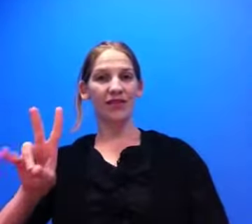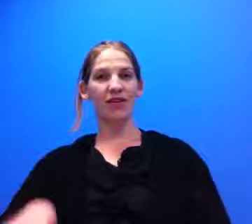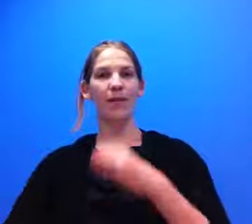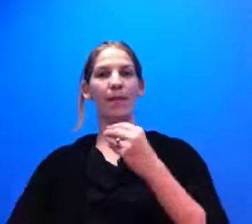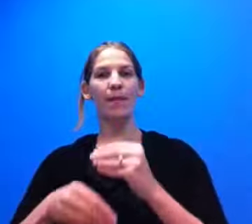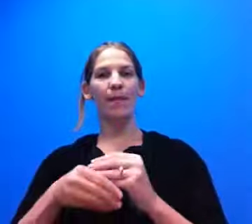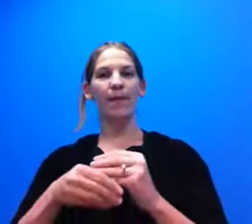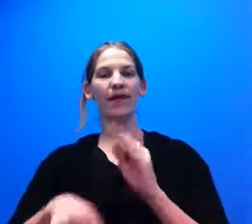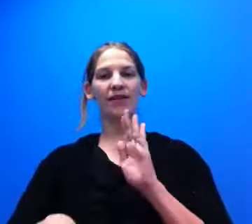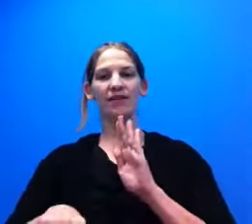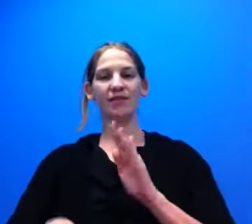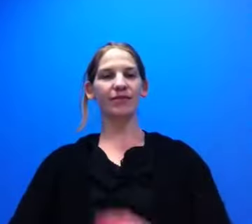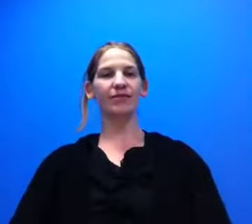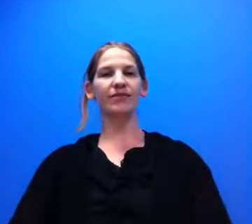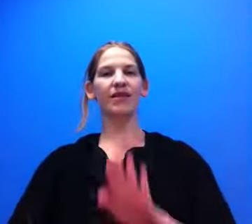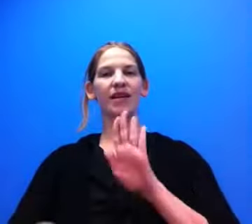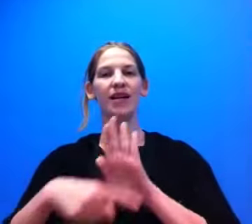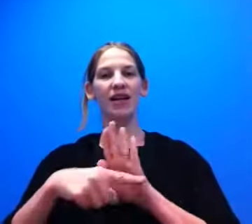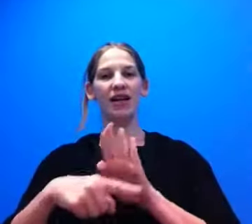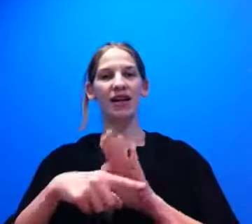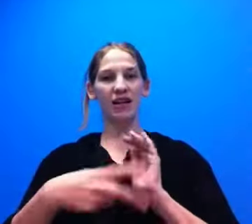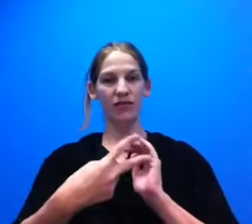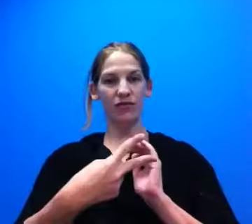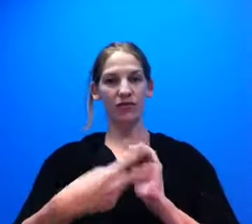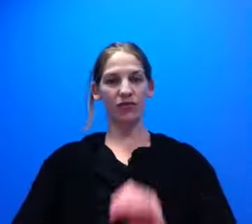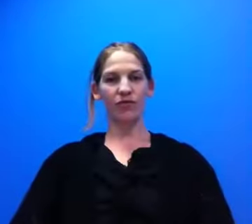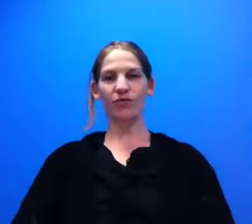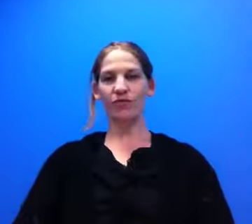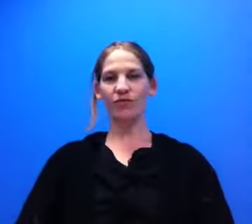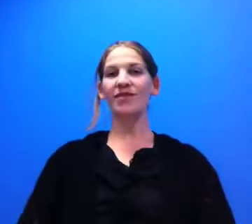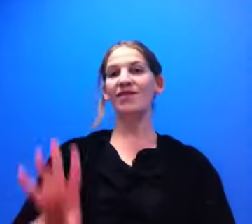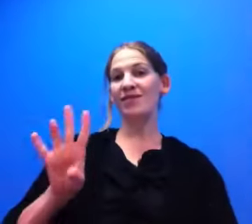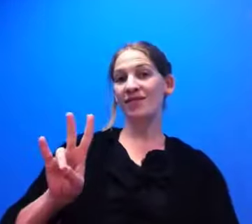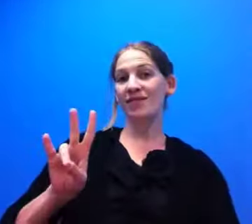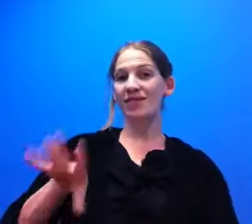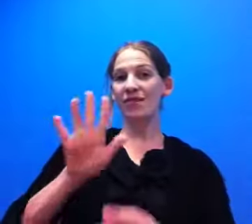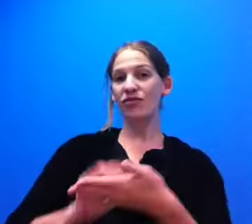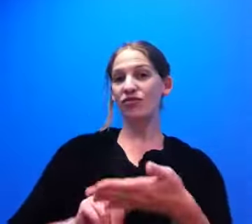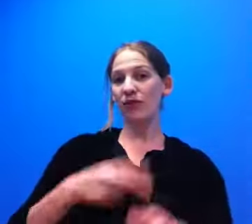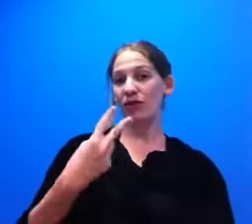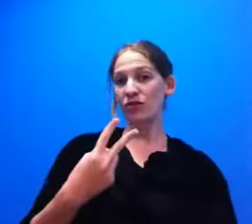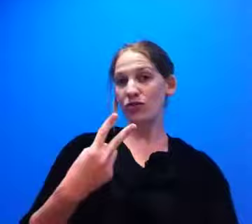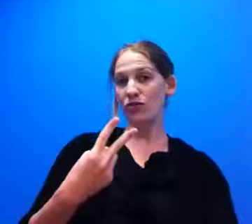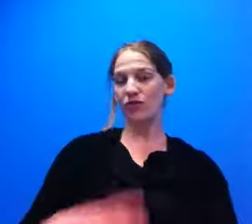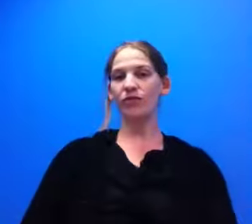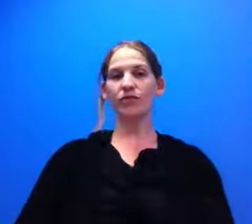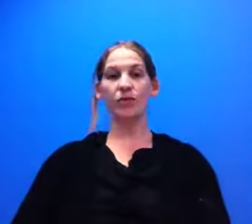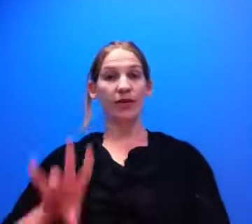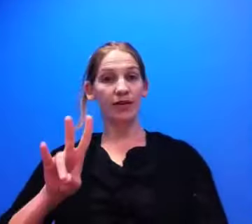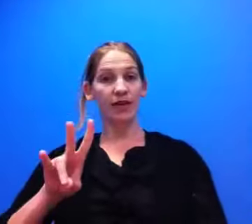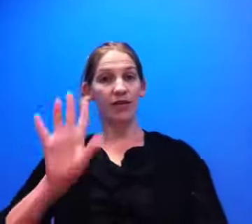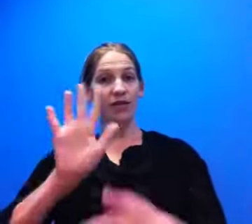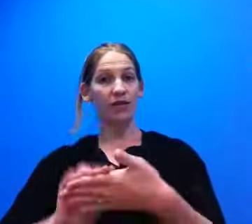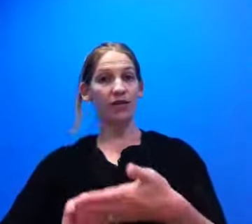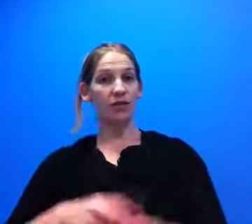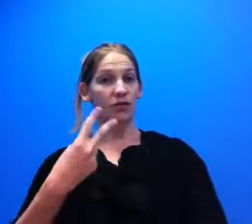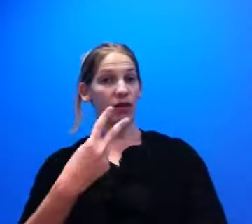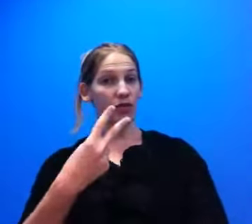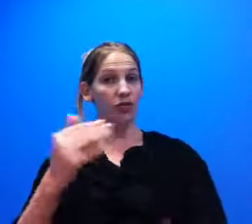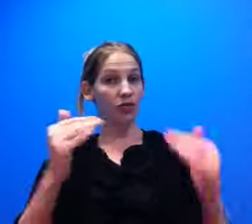Charlie, go. 7 subtract 2. Okay, 7 subtract 2, and 7 subtract 2 is 5. Very good, Charlie. Okay, let's